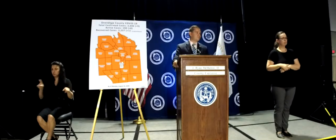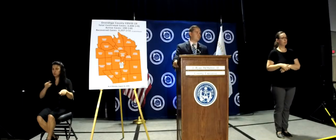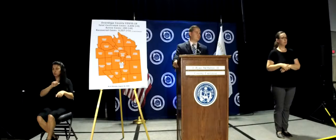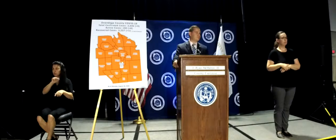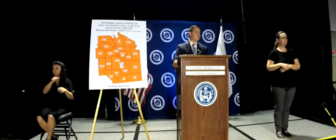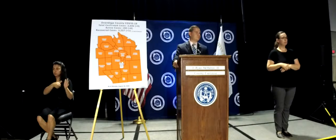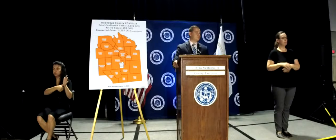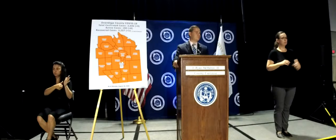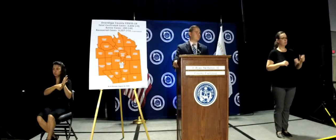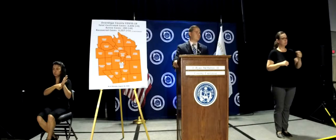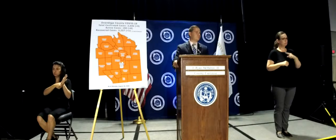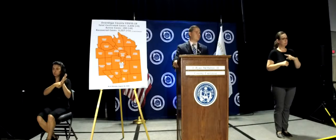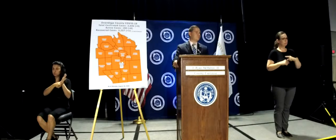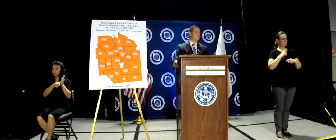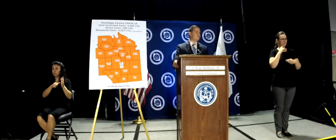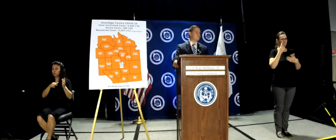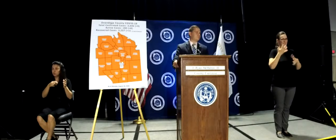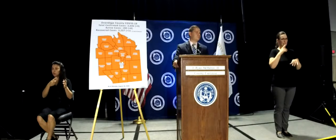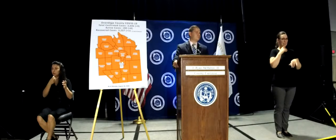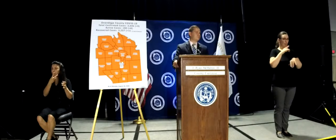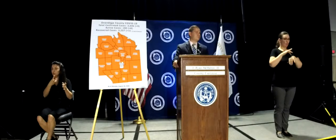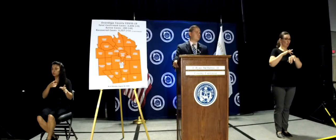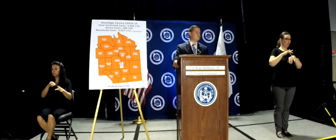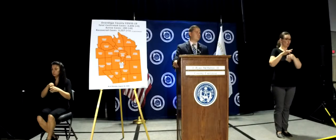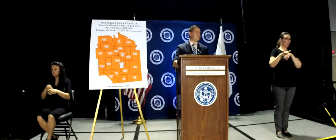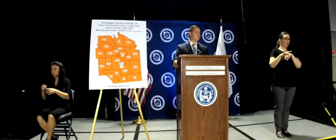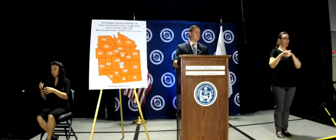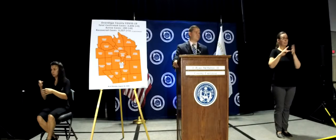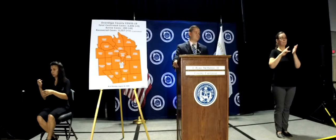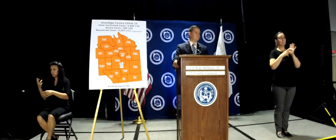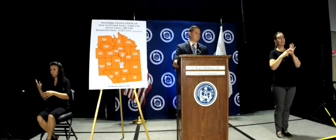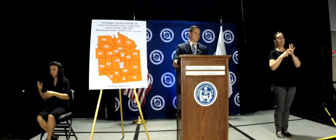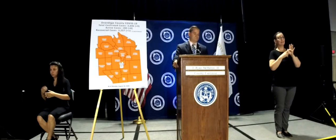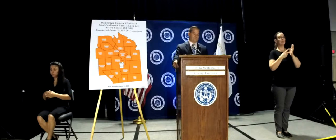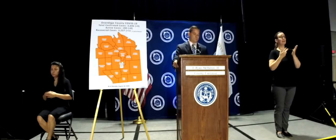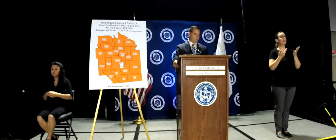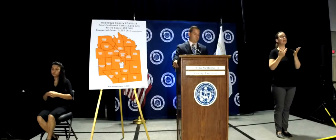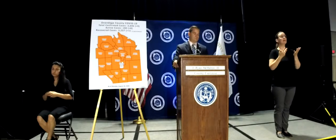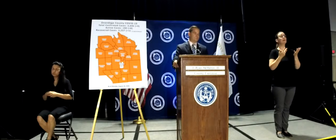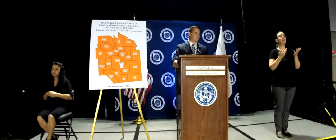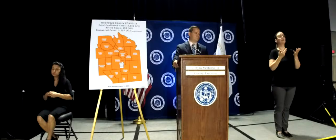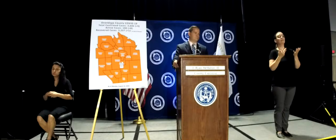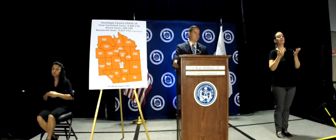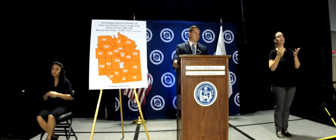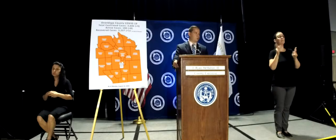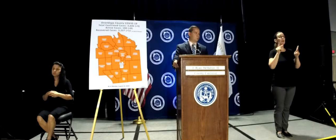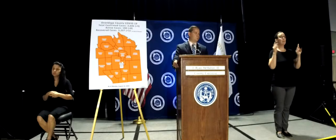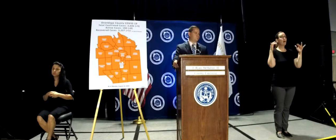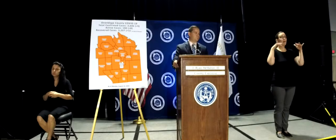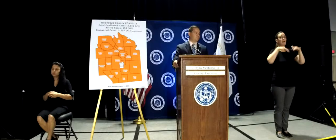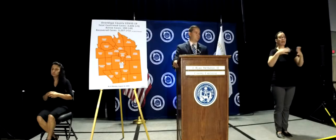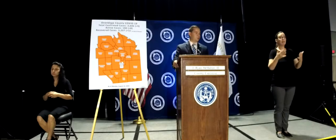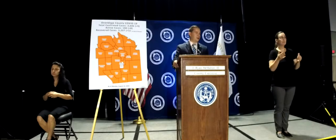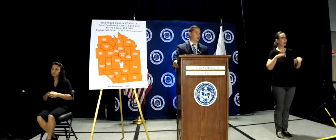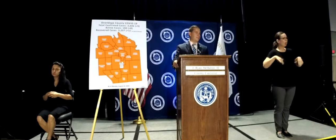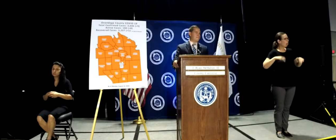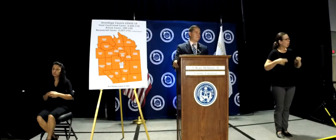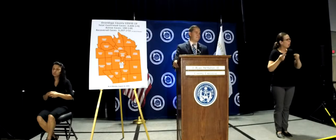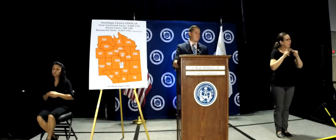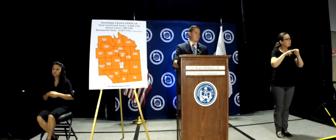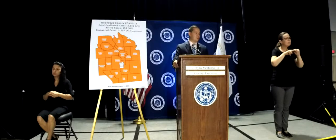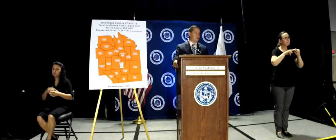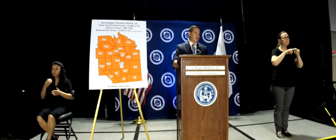early yet, they haven't been back for very long, but we are not seeing a rise in cases really Nope. yet. No, not